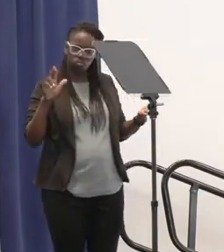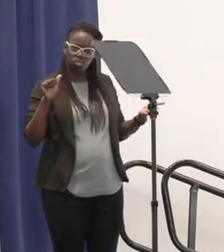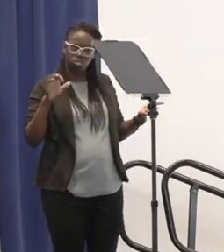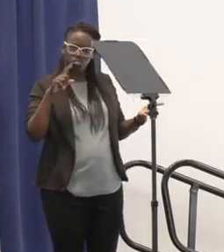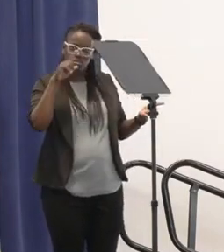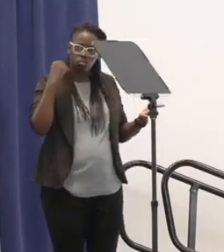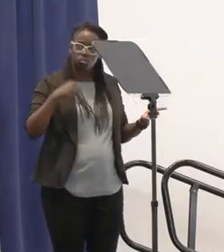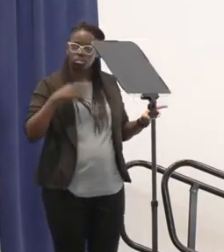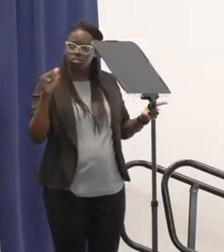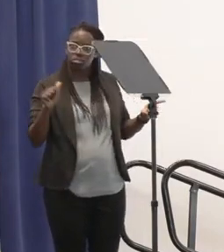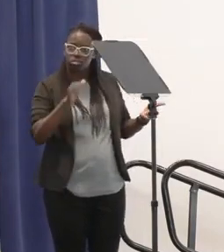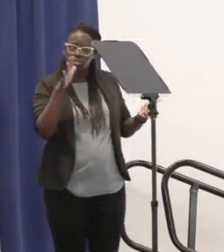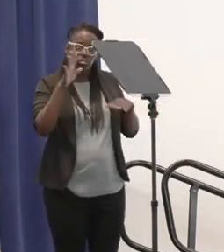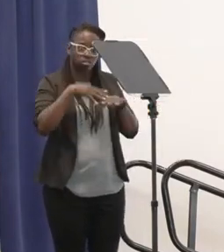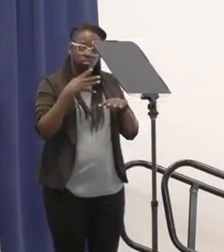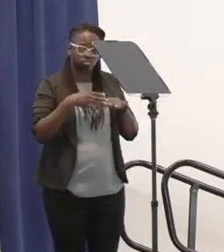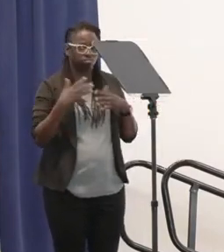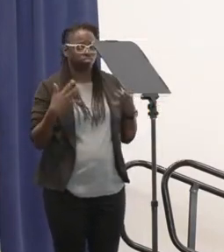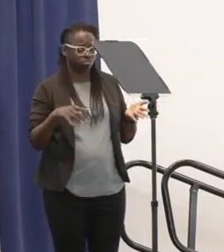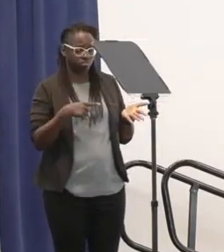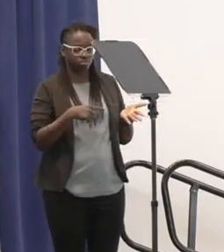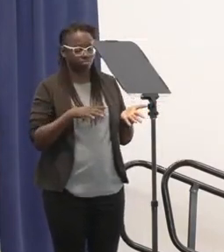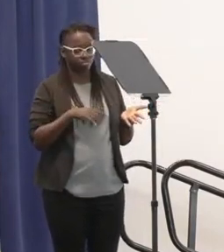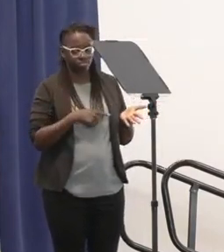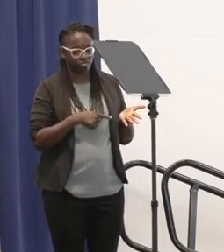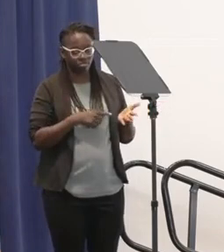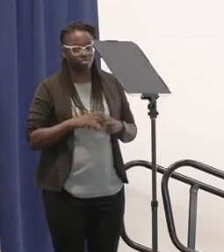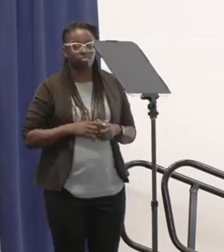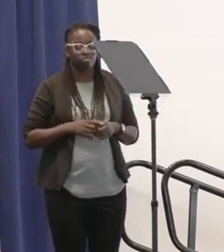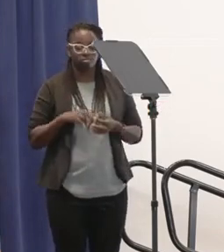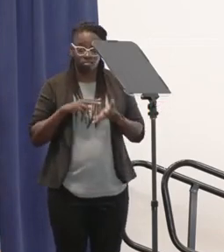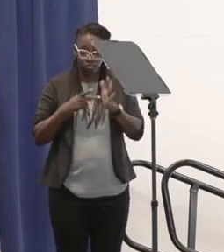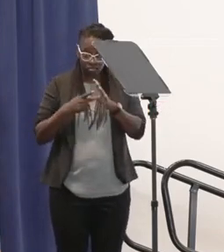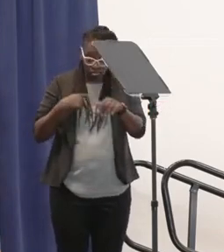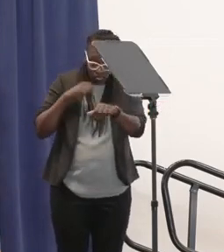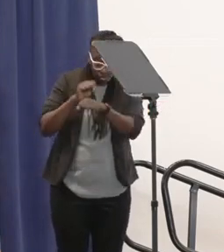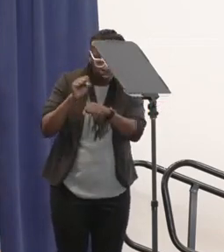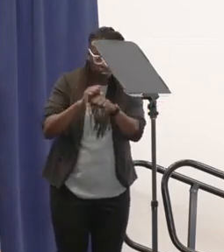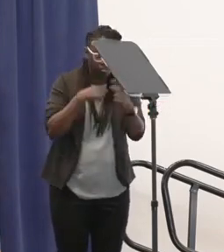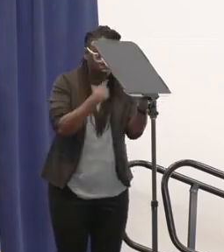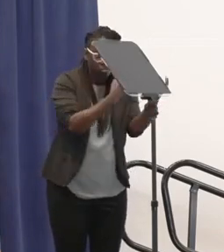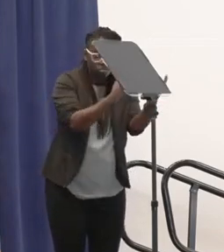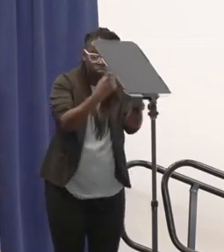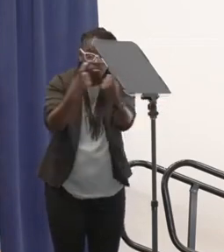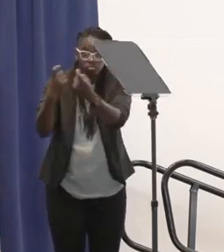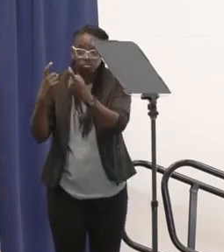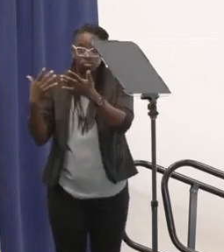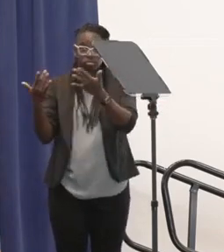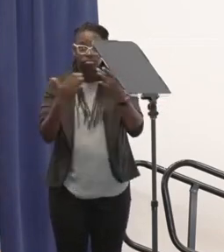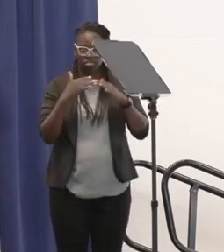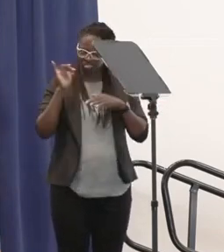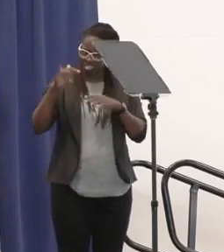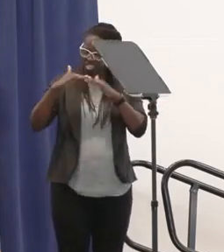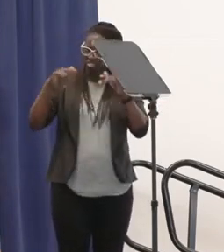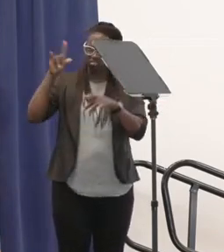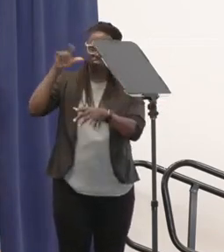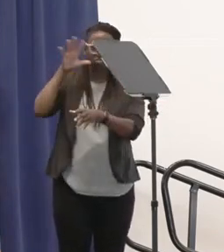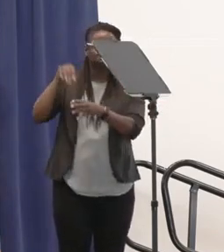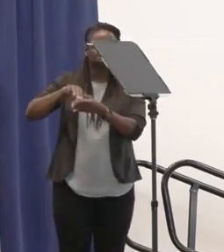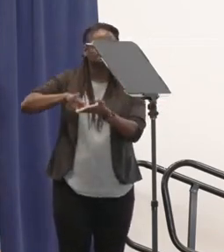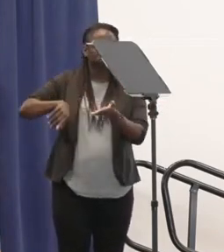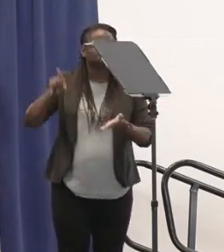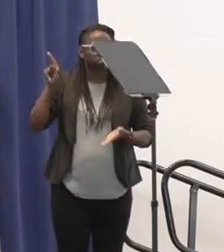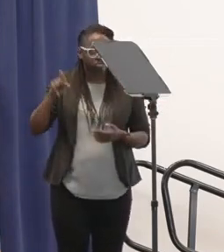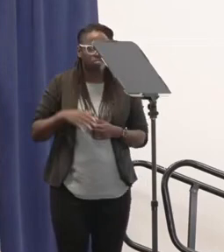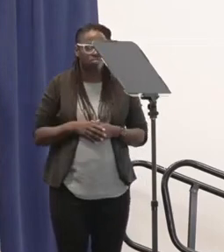it. It was not about efforts to recruit a diverse student population. It was not about